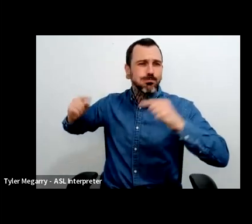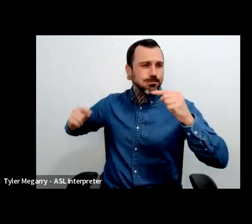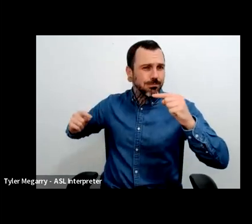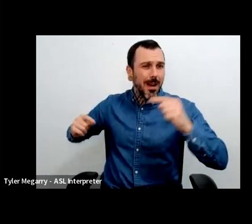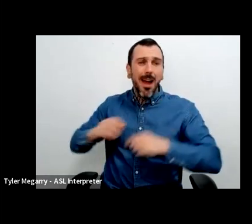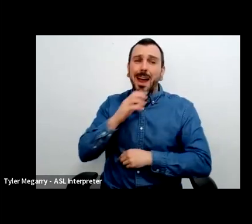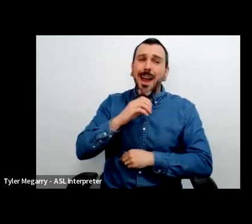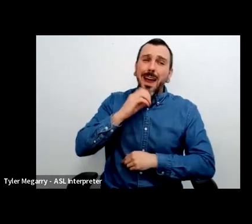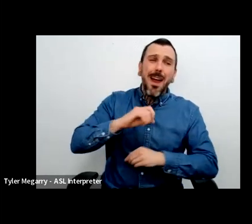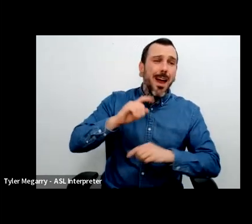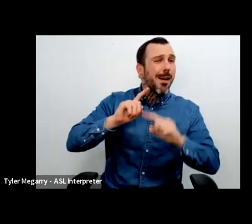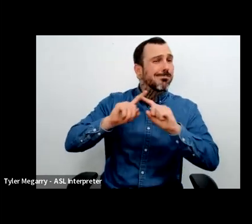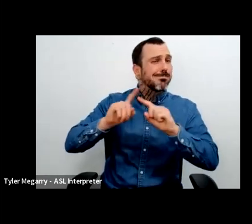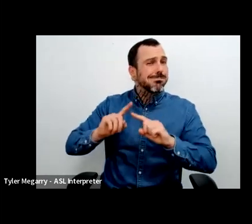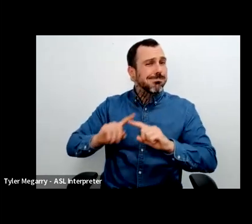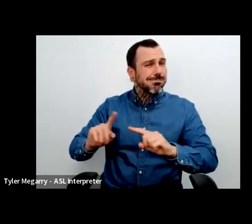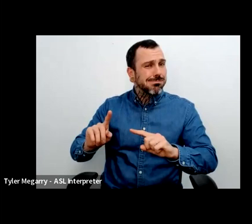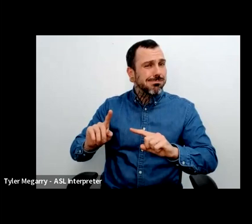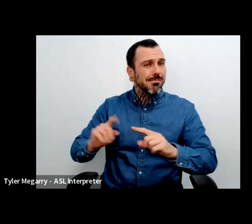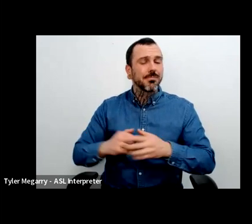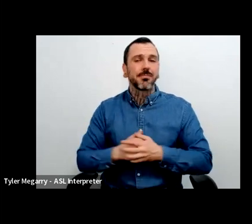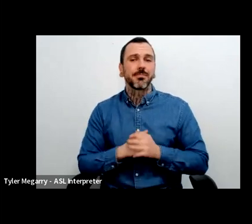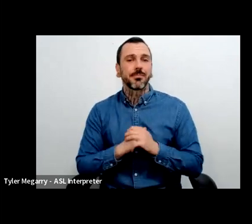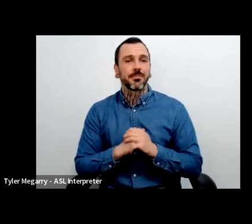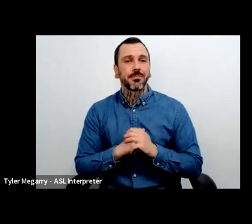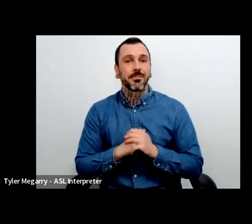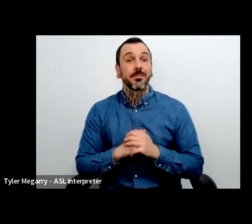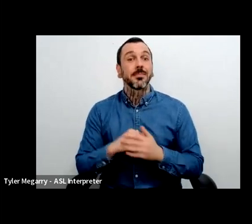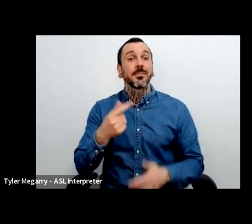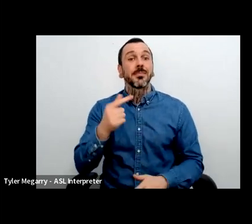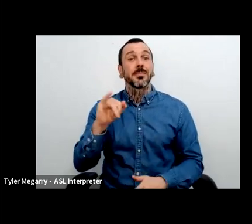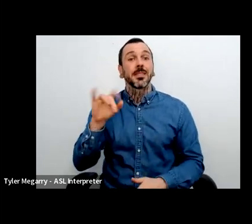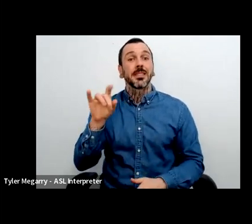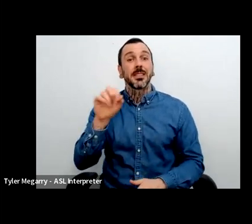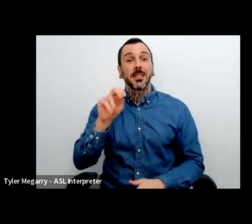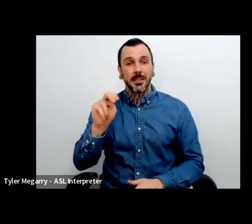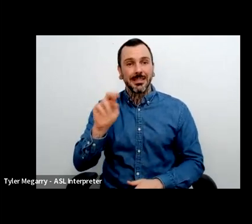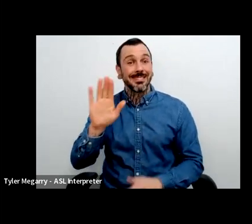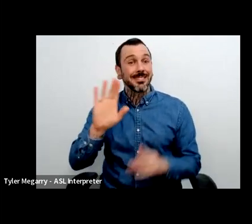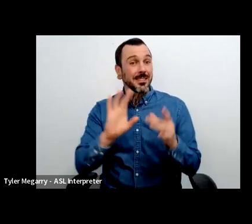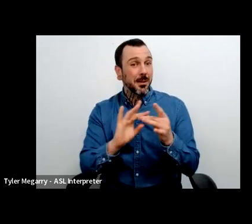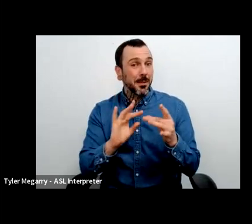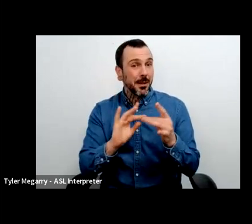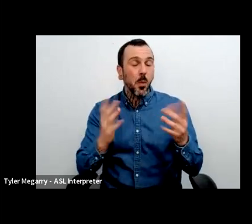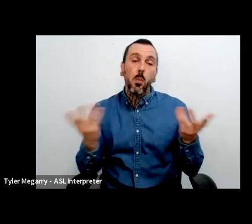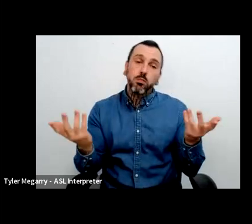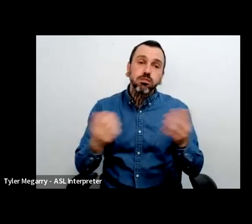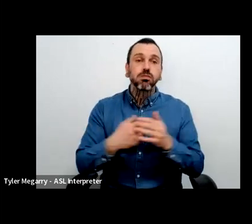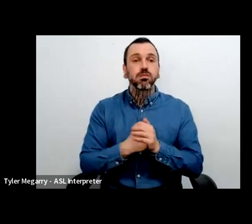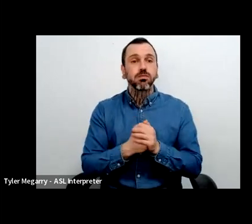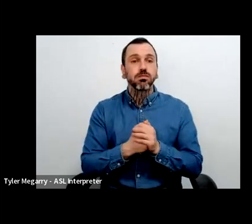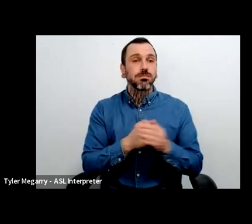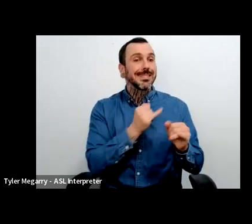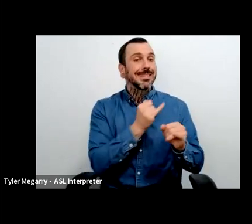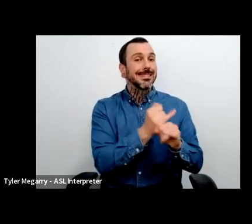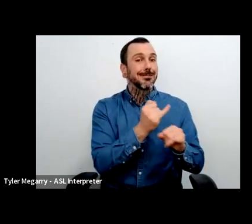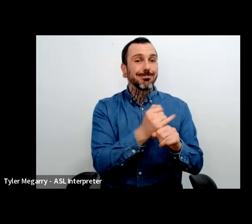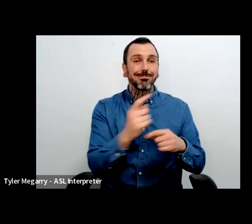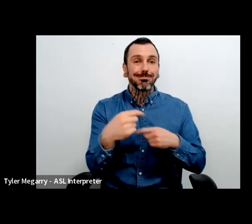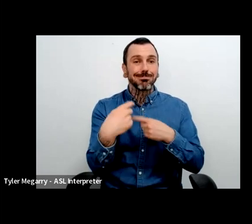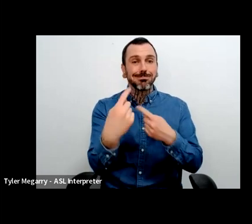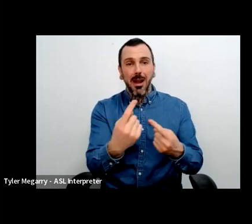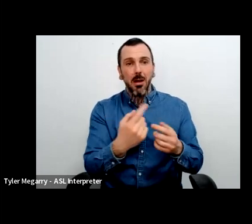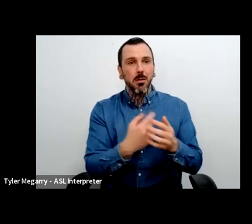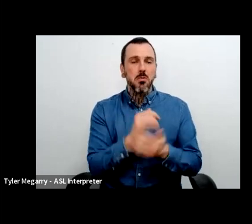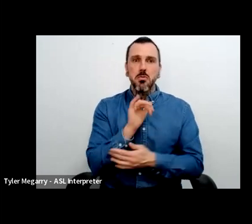to Gideon's point, I think institutions are maybe engaging in this question or this